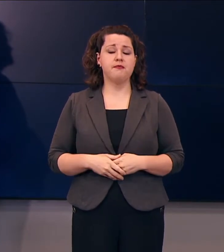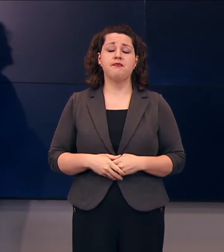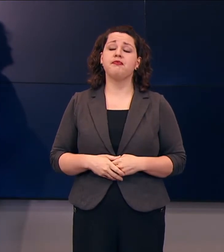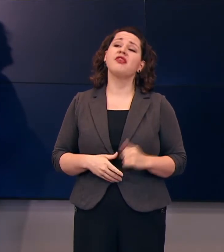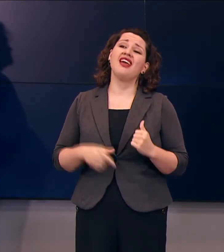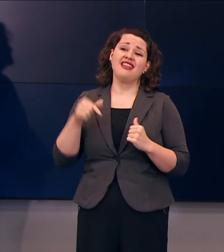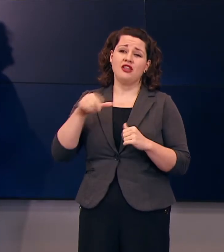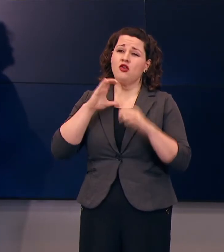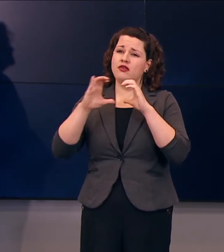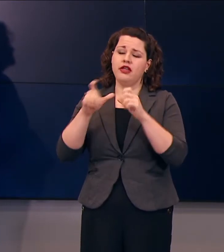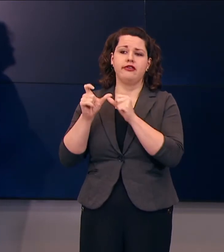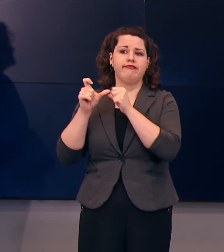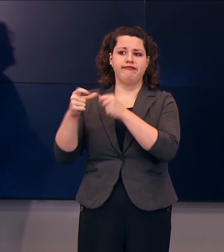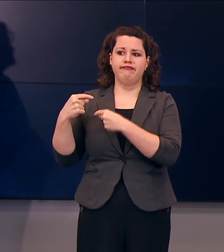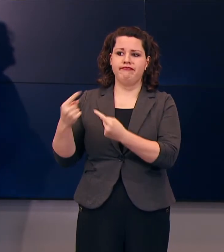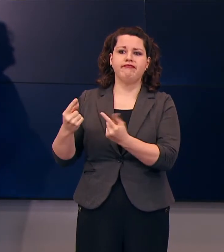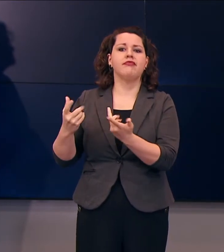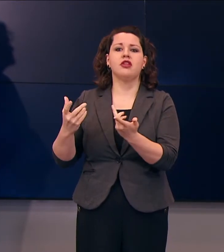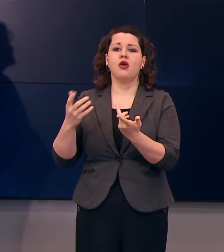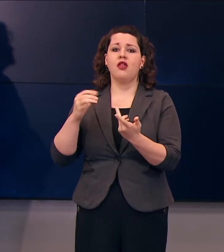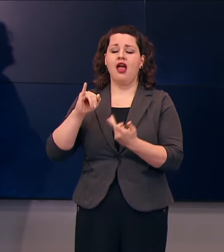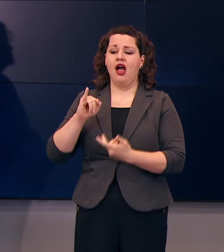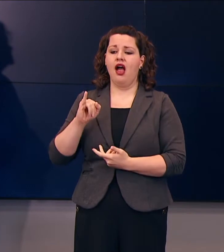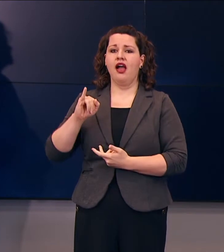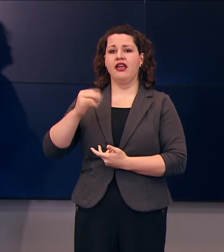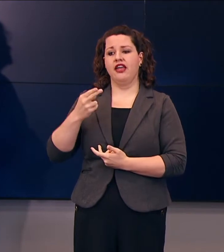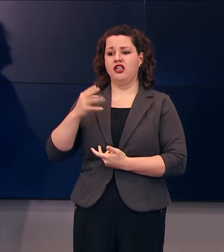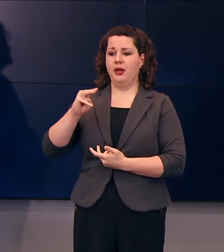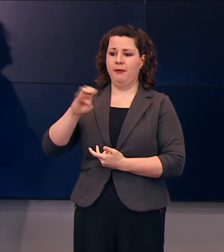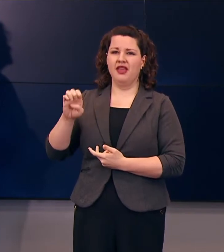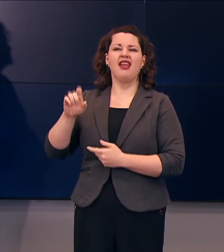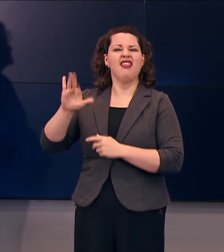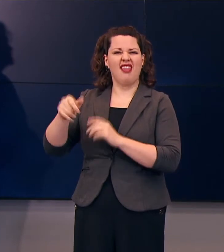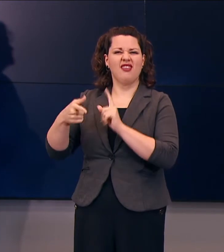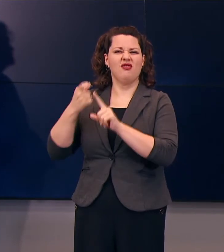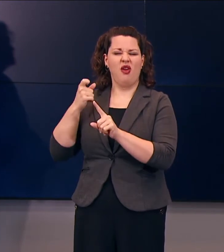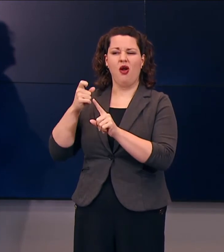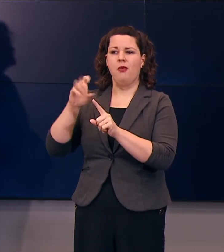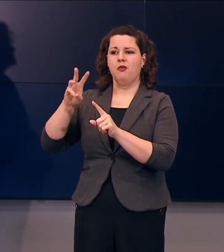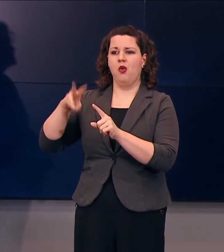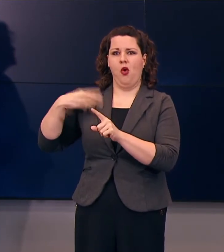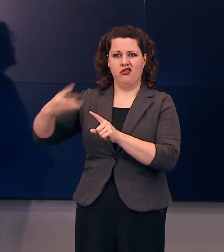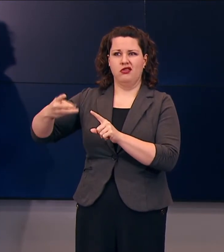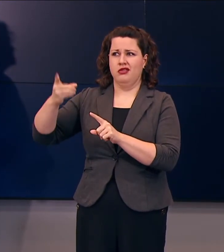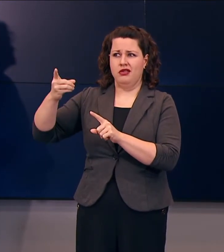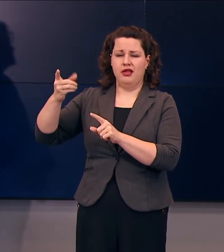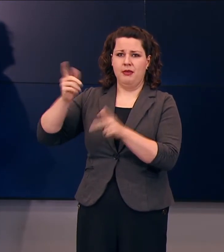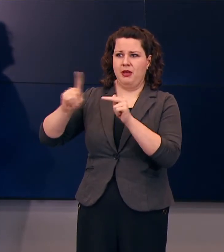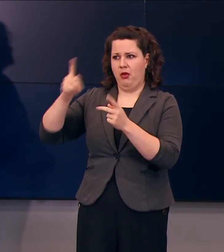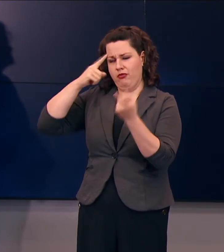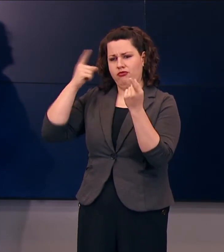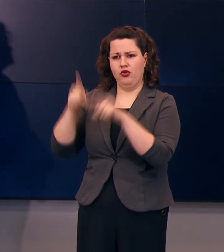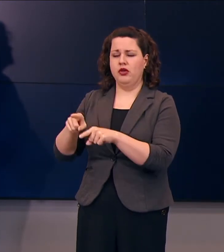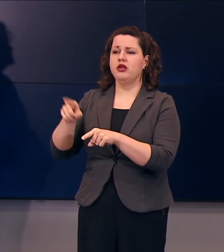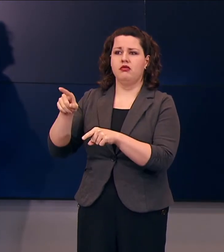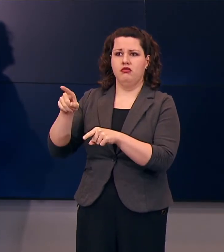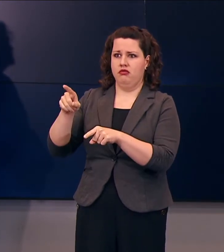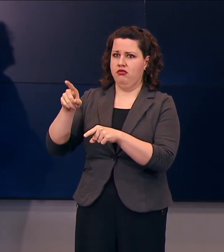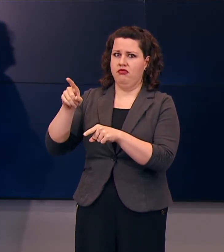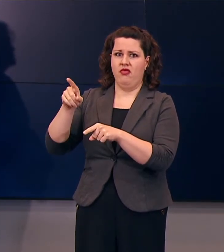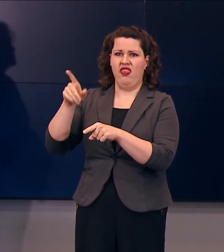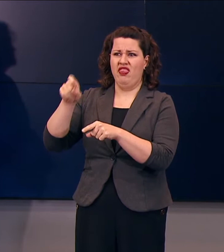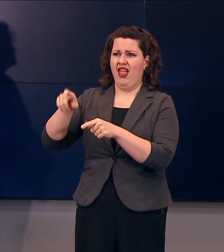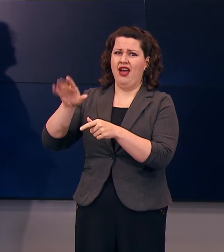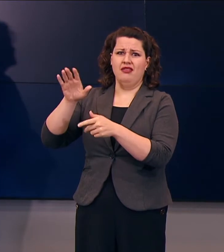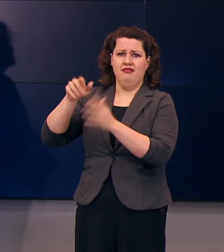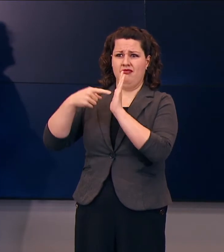time. So it was the IHME, which is the model that came out from Washington, and I think all of us would concur that there's been tremendous swings even